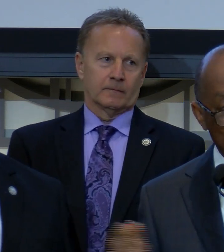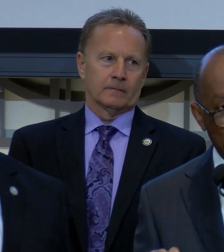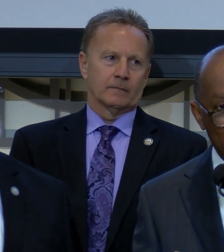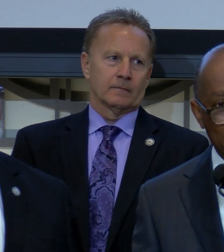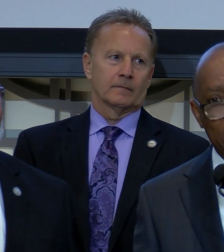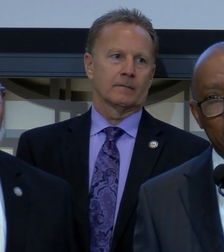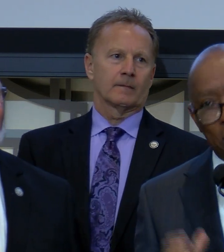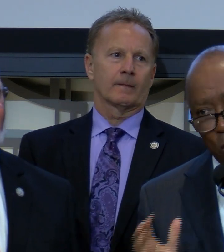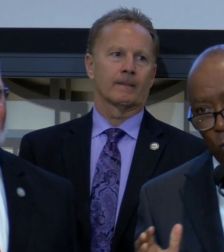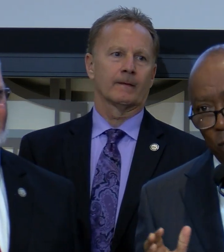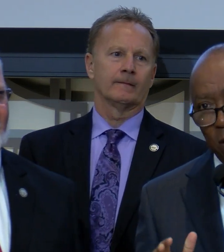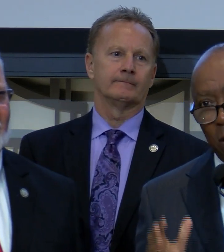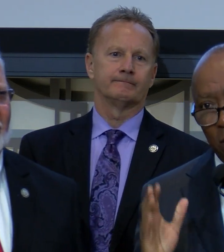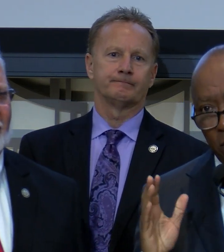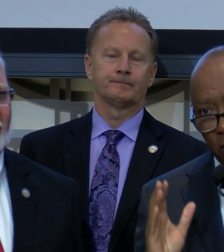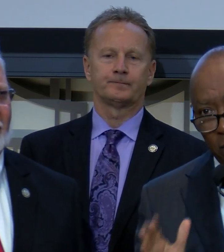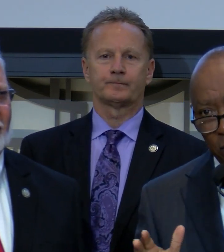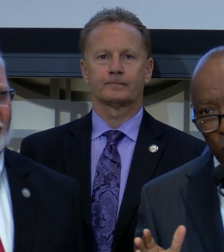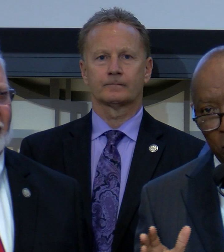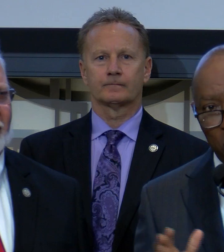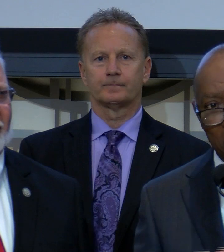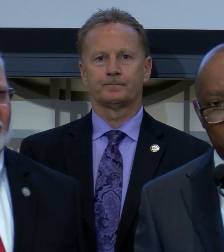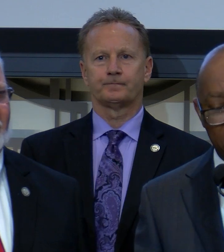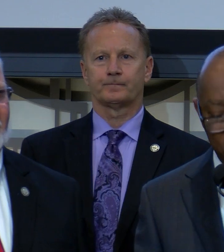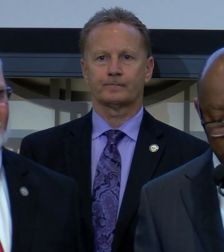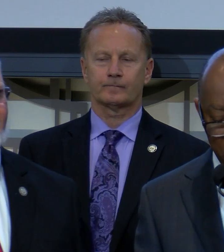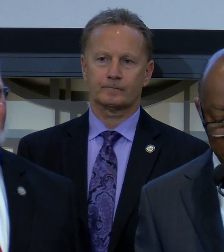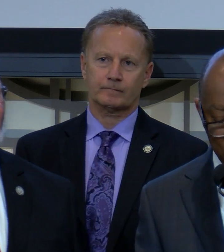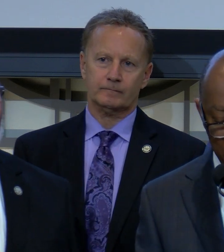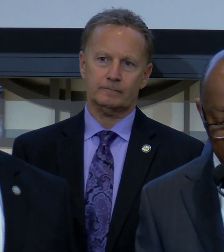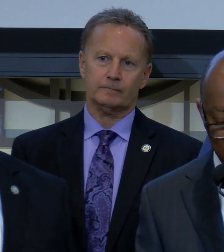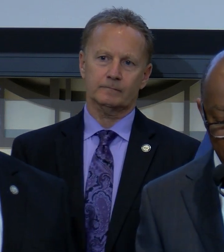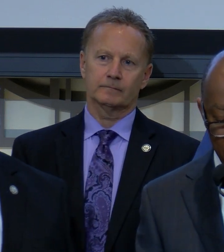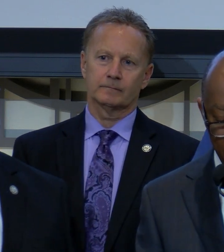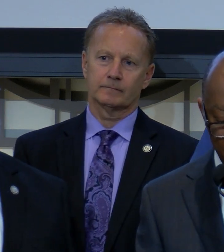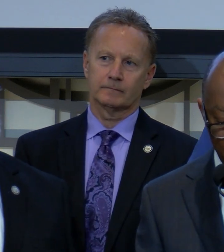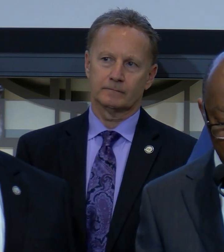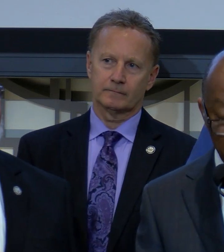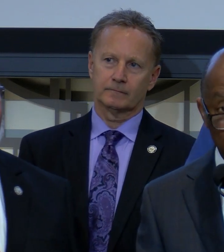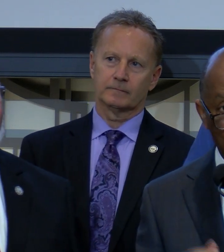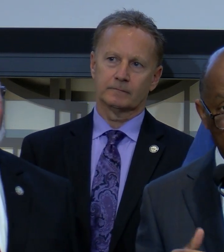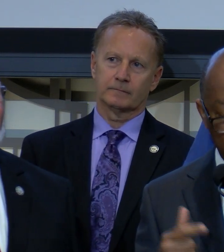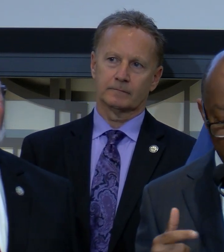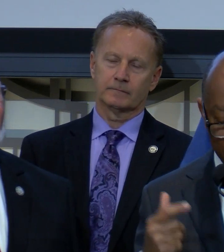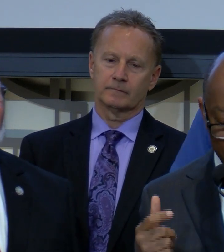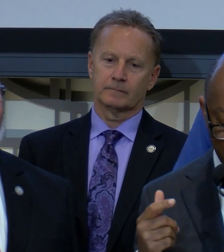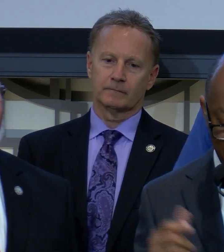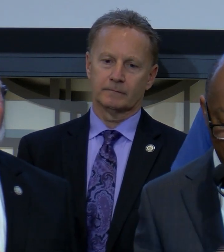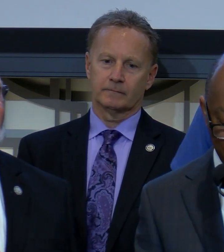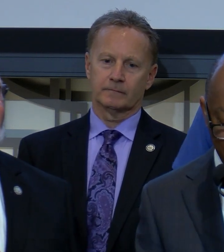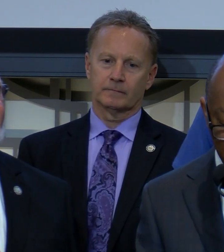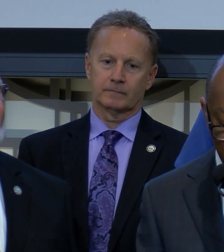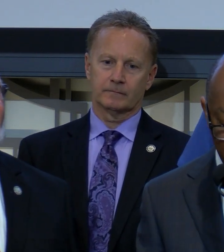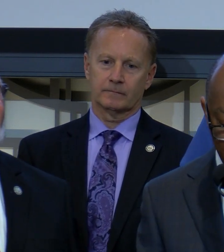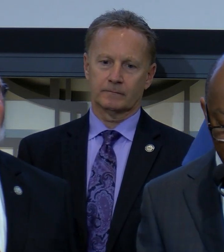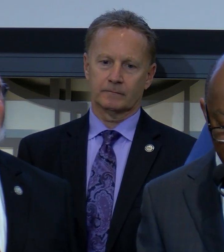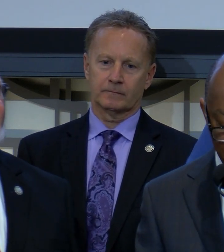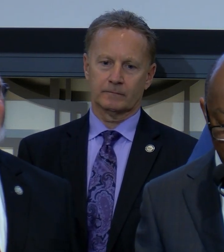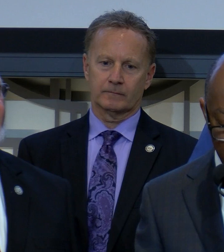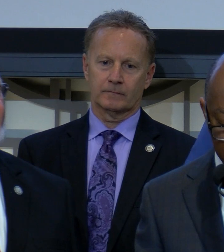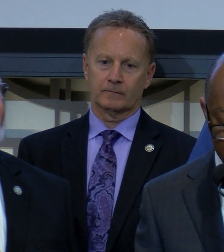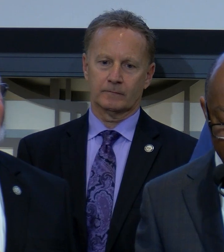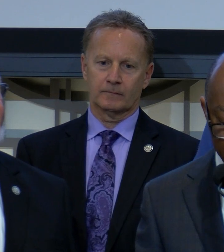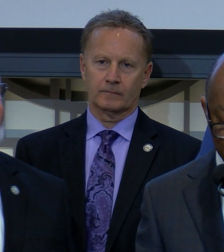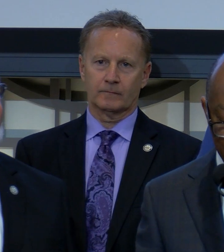left to restock. No. No problem with the food supply chain, and they will be able to restock the shelves. The